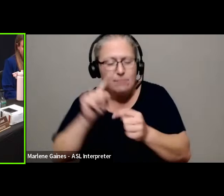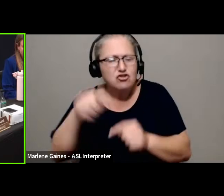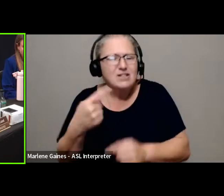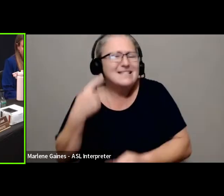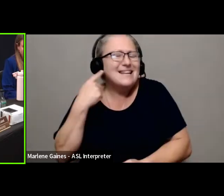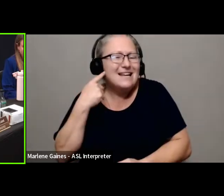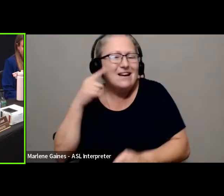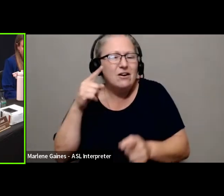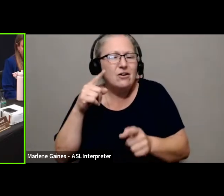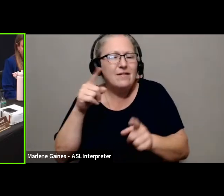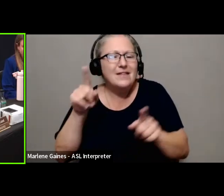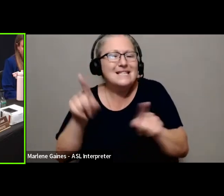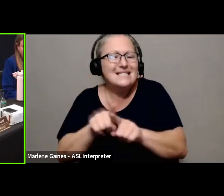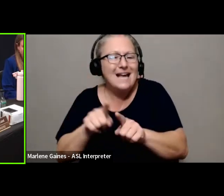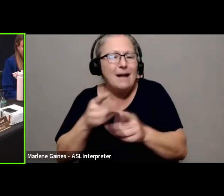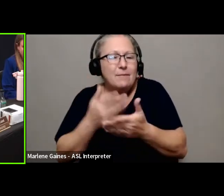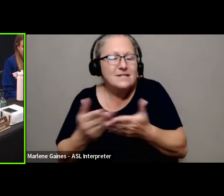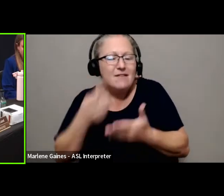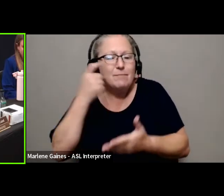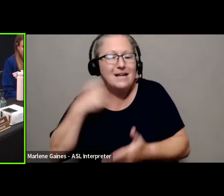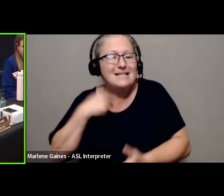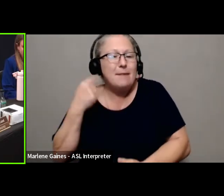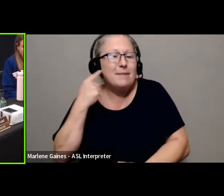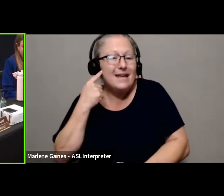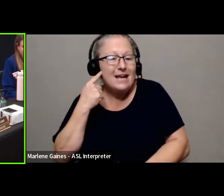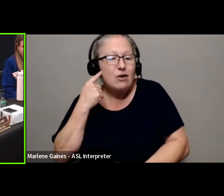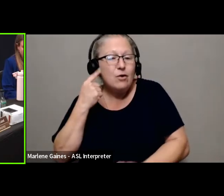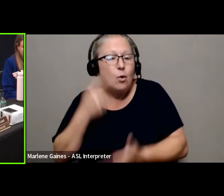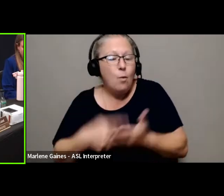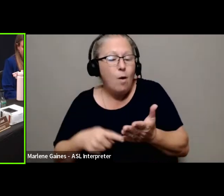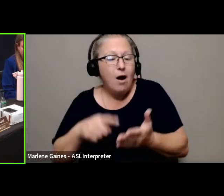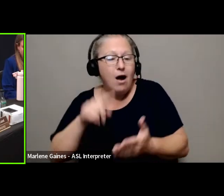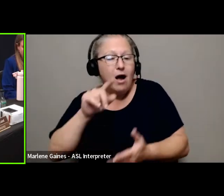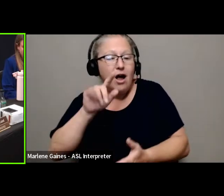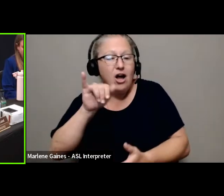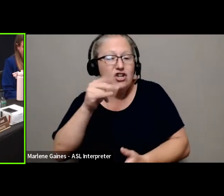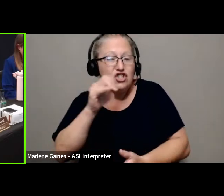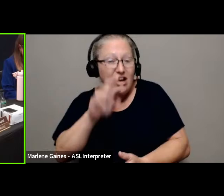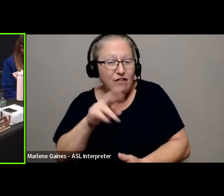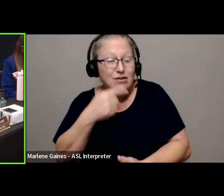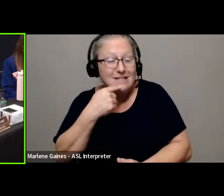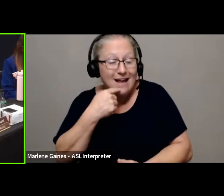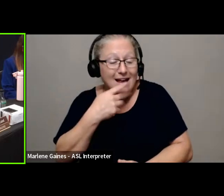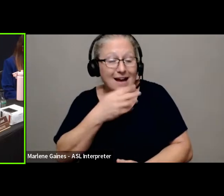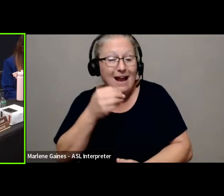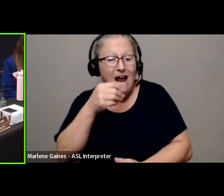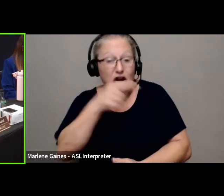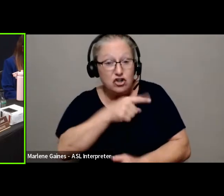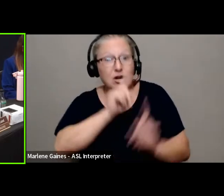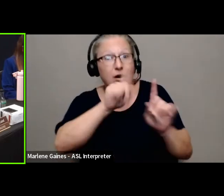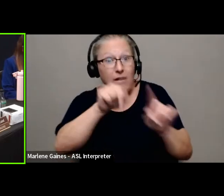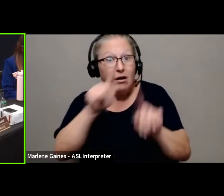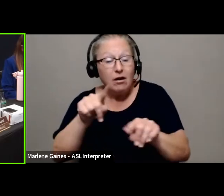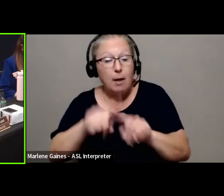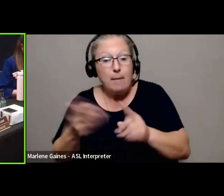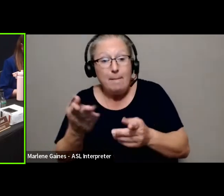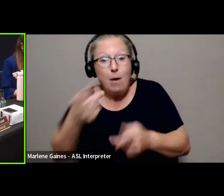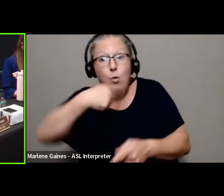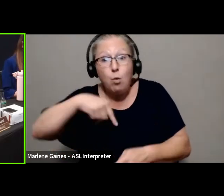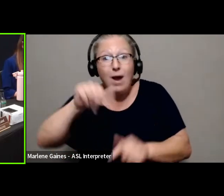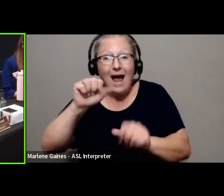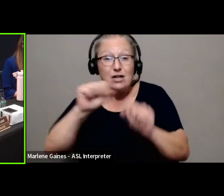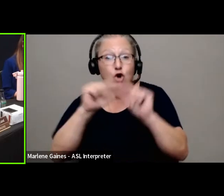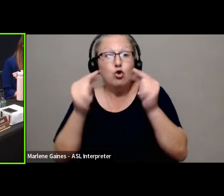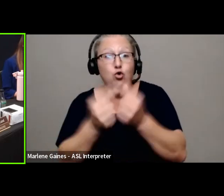same stuff because I'm hearing what Jennifer's saying and she's gone to these things, but maybe we as a group need